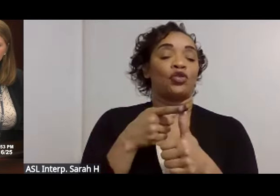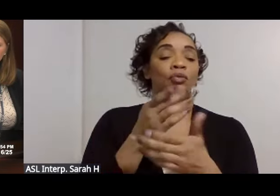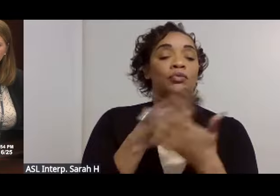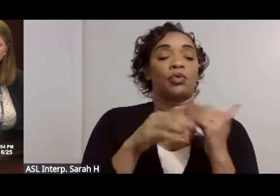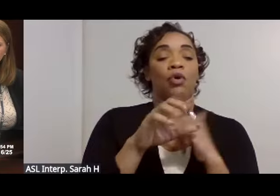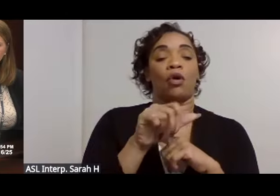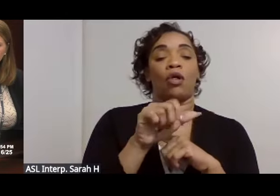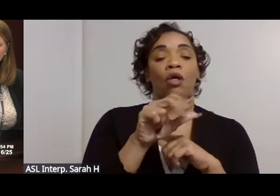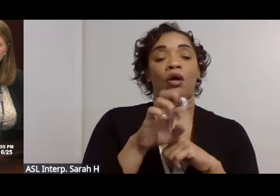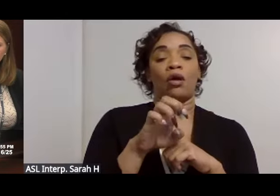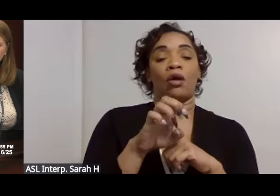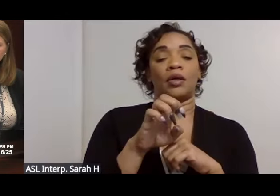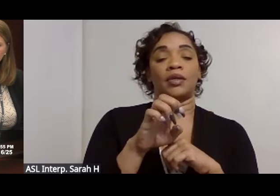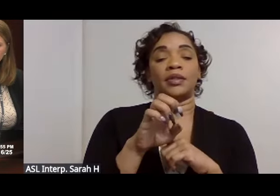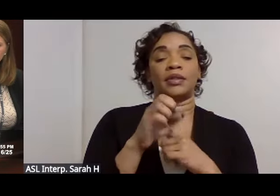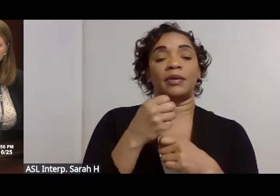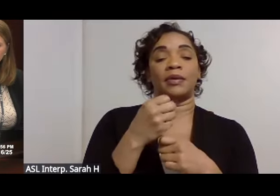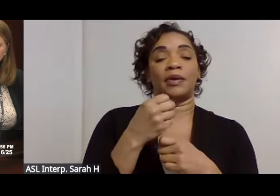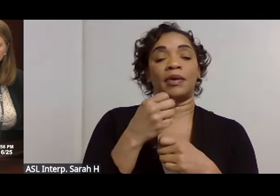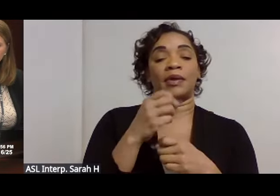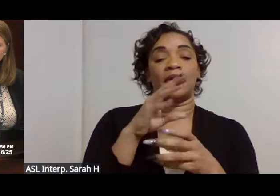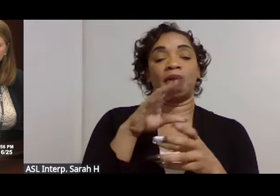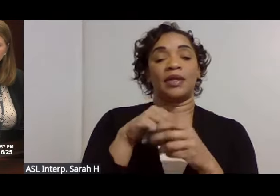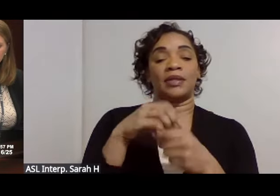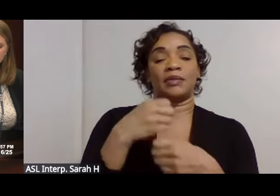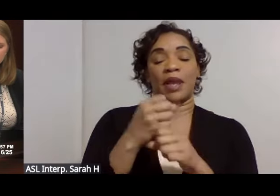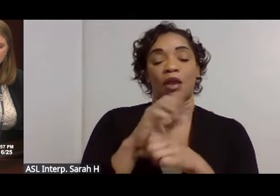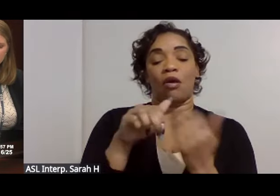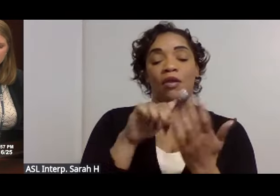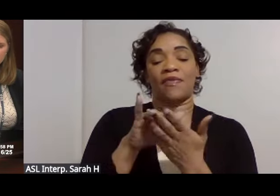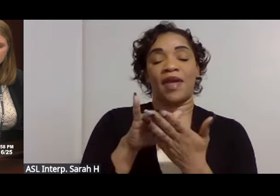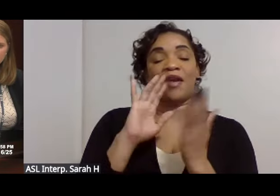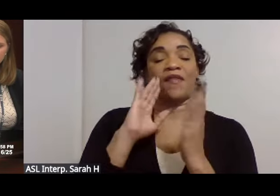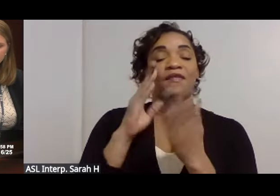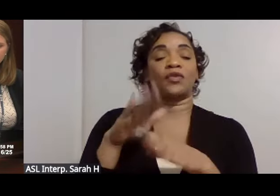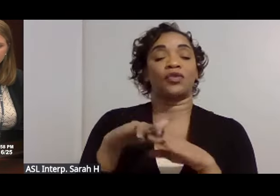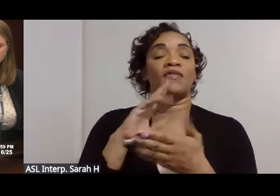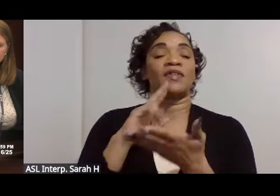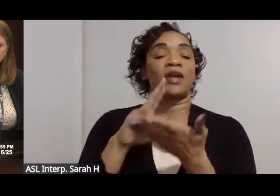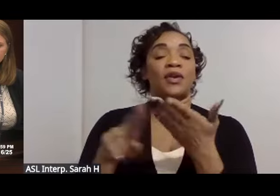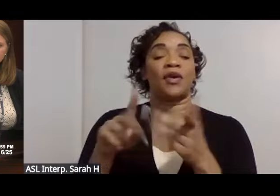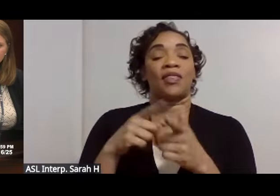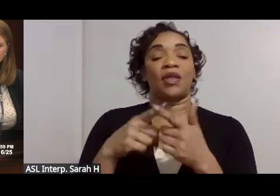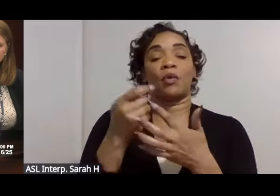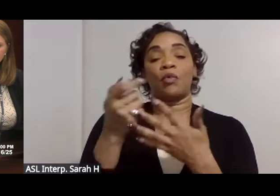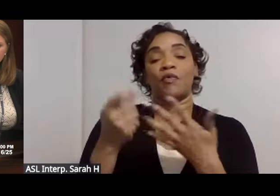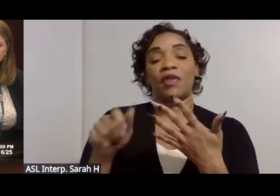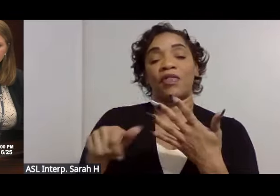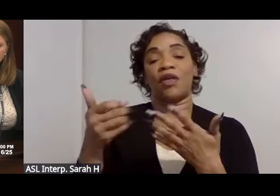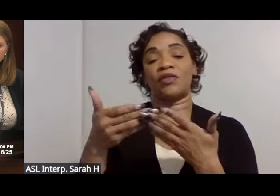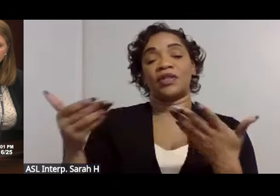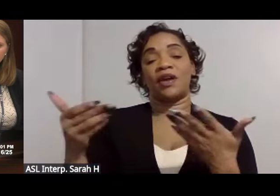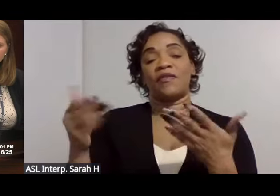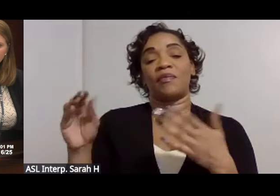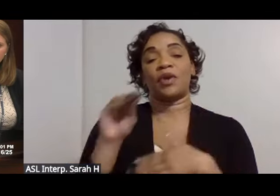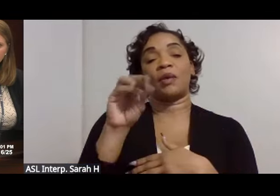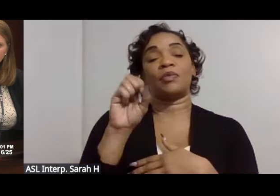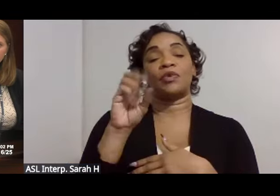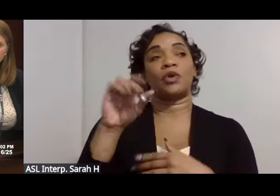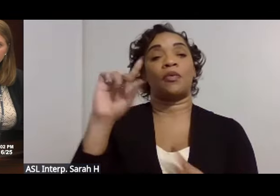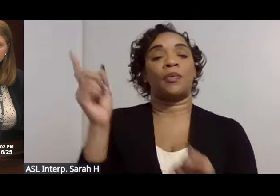focused, and then removing the other stuff by putting it up there. So that got us to 99 words.